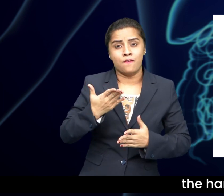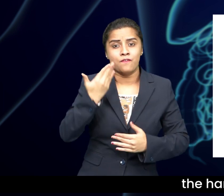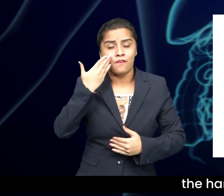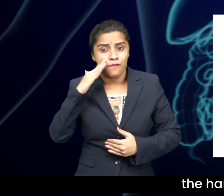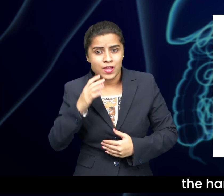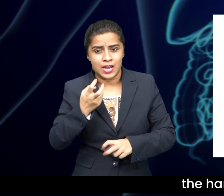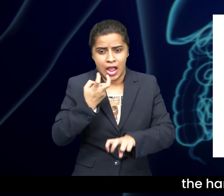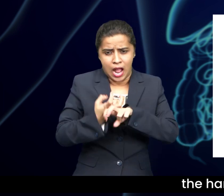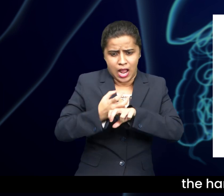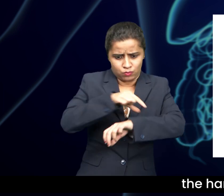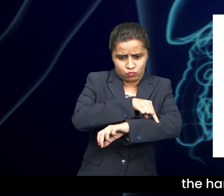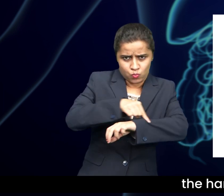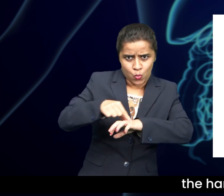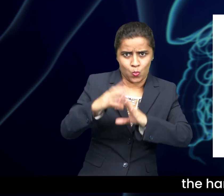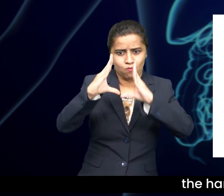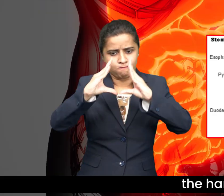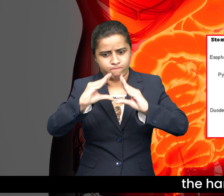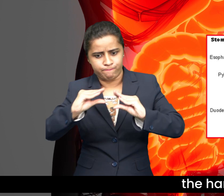well.